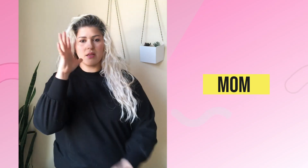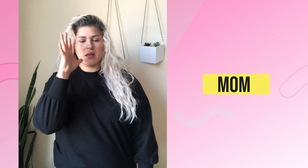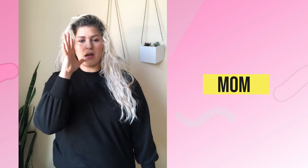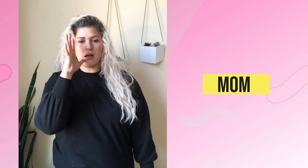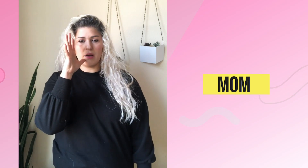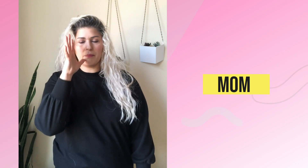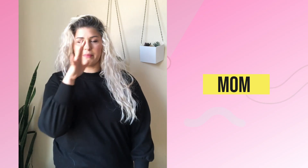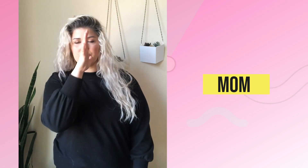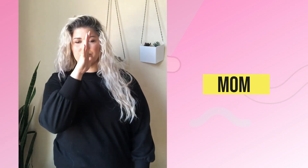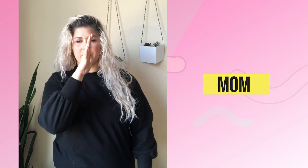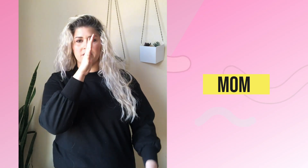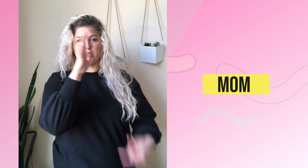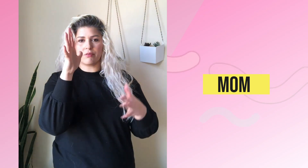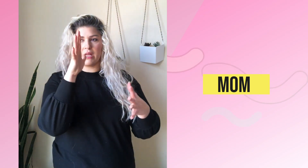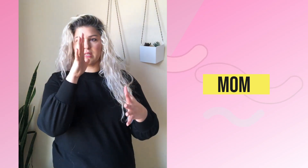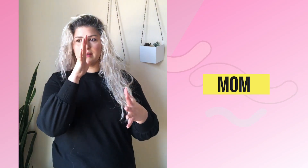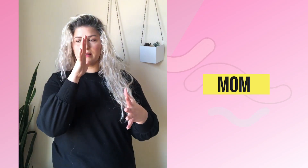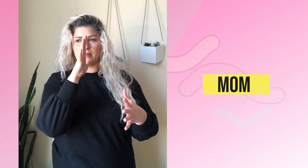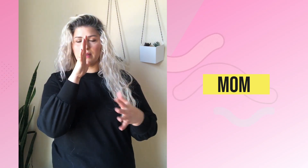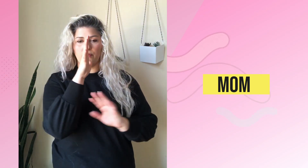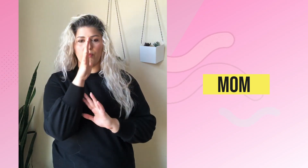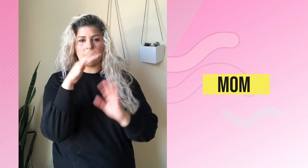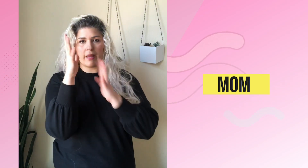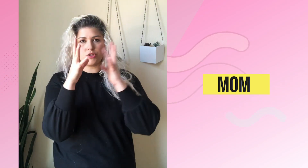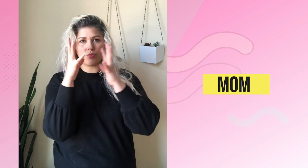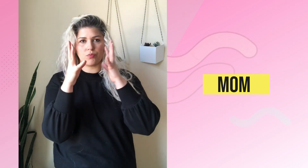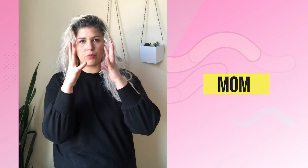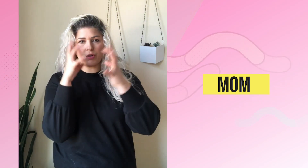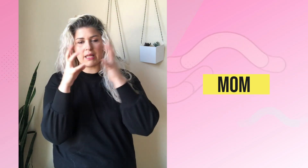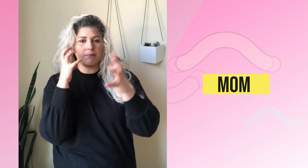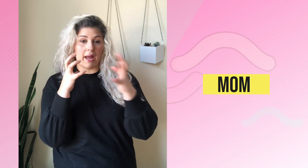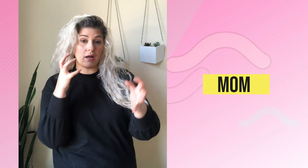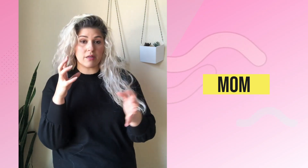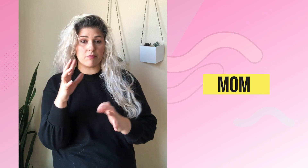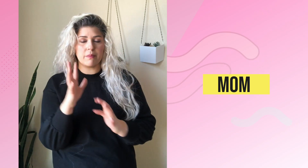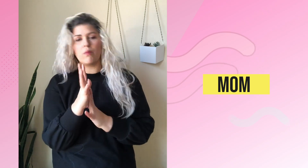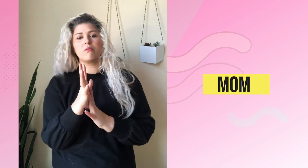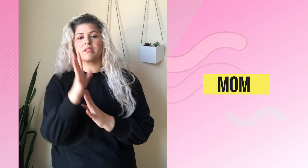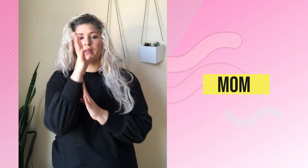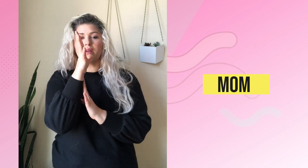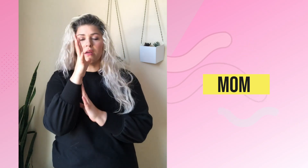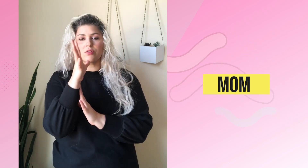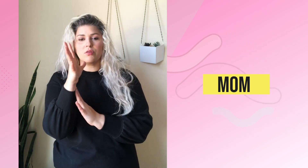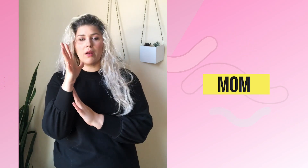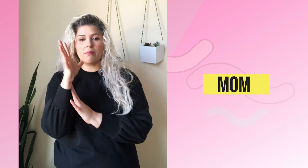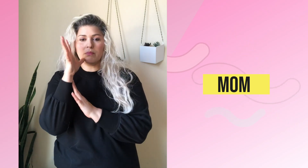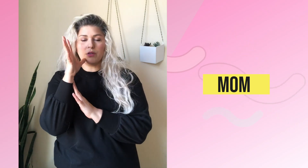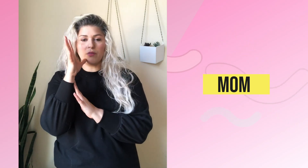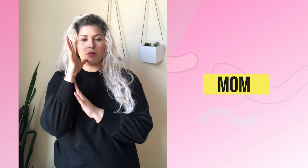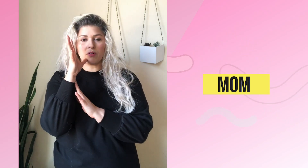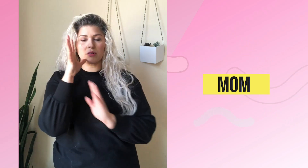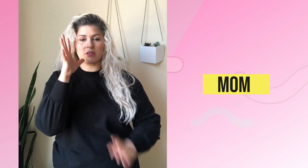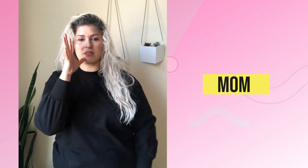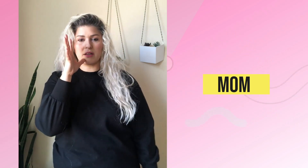eyes. It's just really disorienting, and we want to make sure we try to keep eye contact with people while we're signing. So you want to